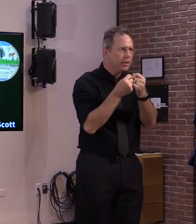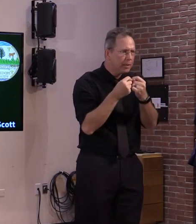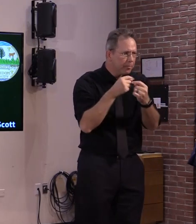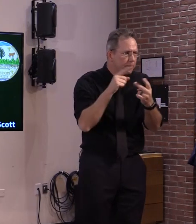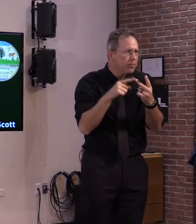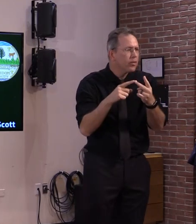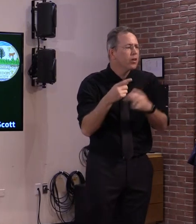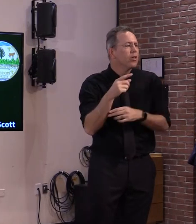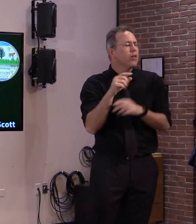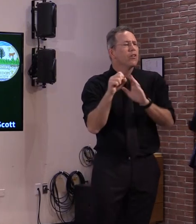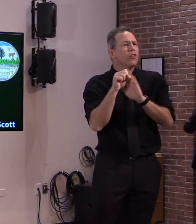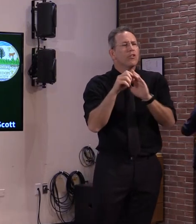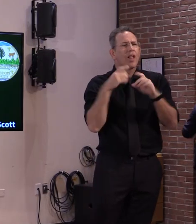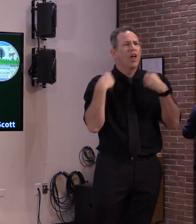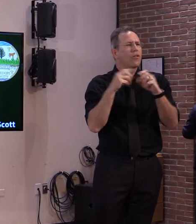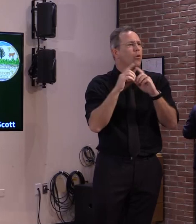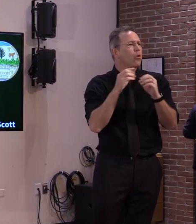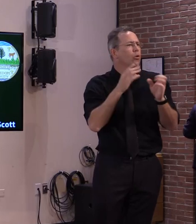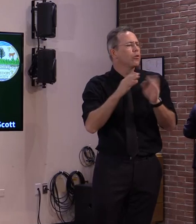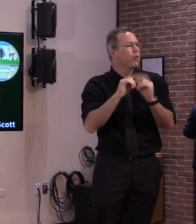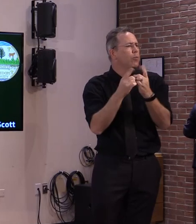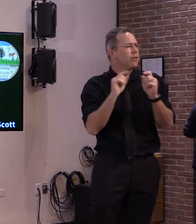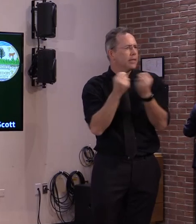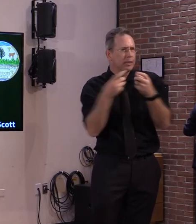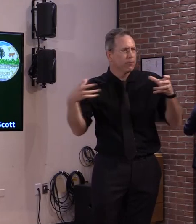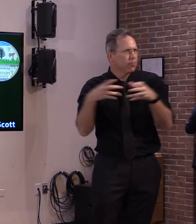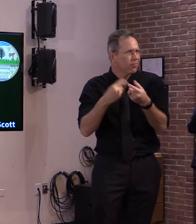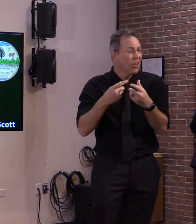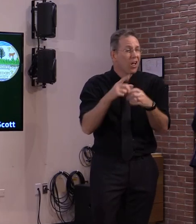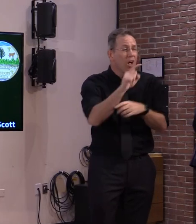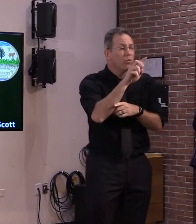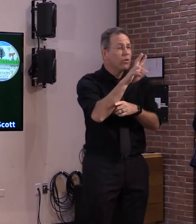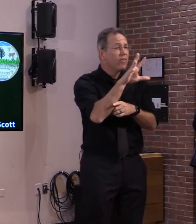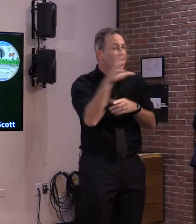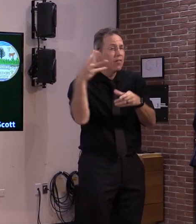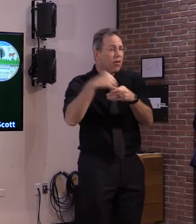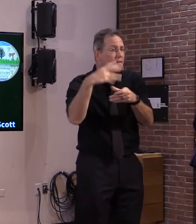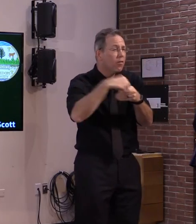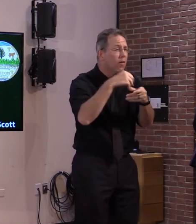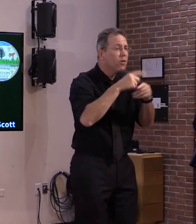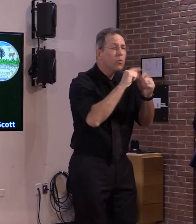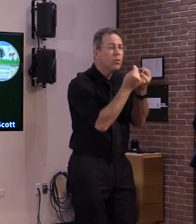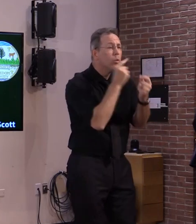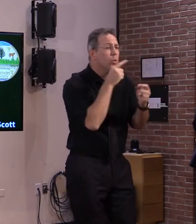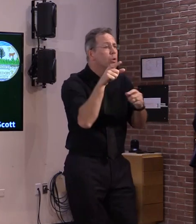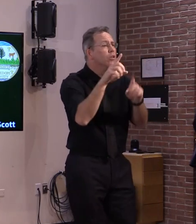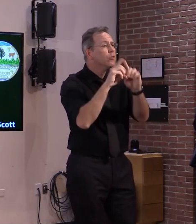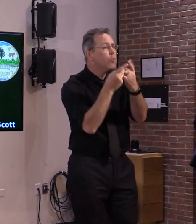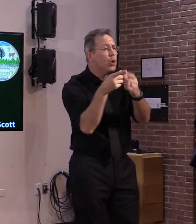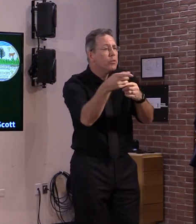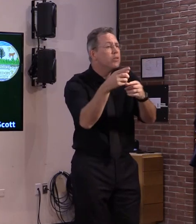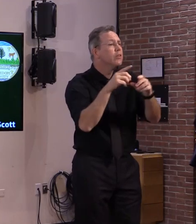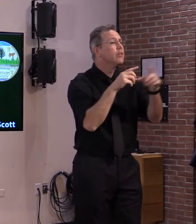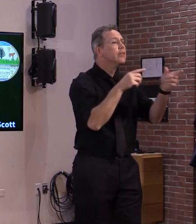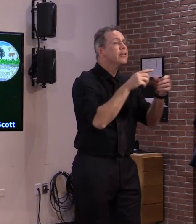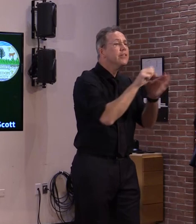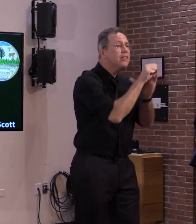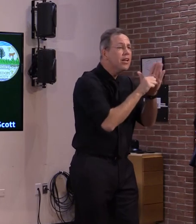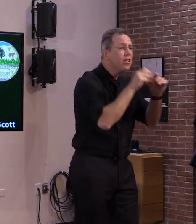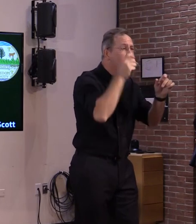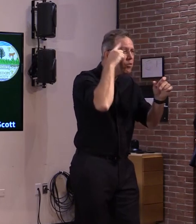agencies, departments, and divisions across state government, with a goal of making sure we remain coordinated throughout the